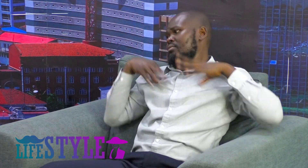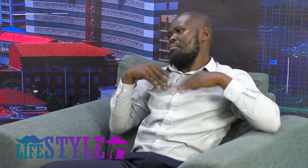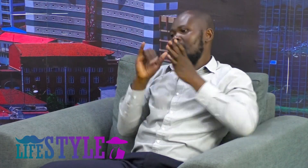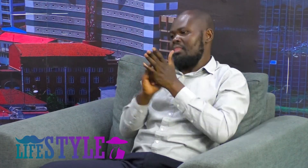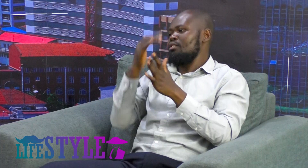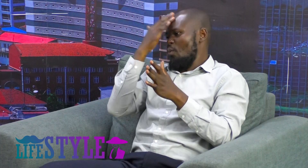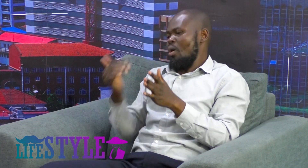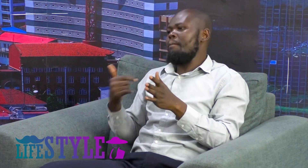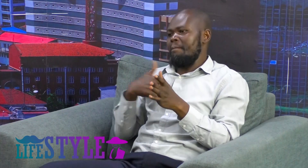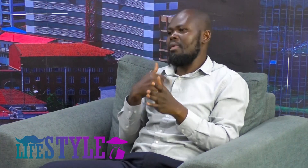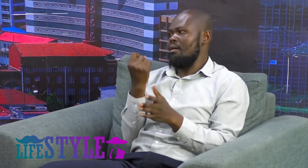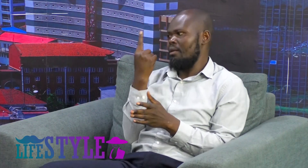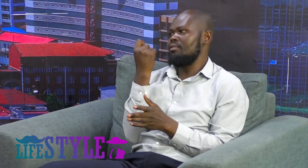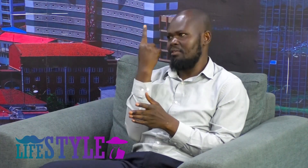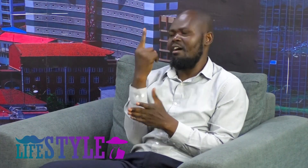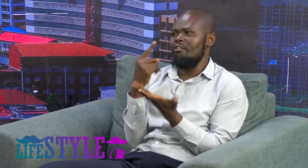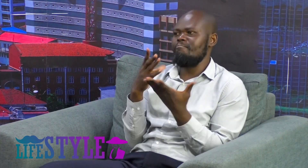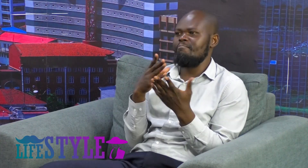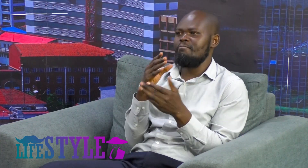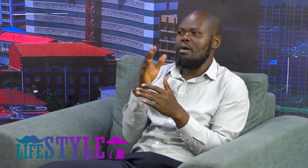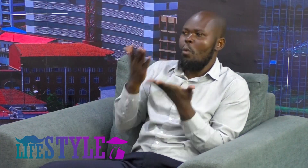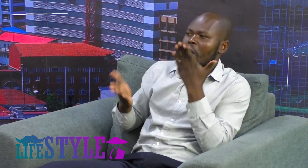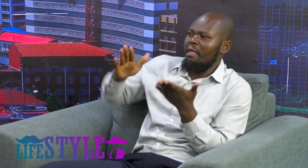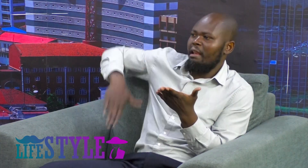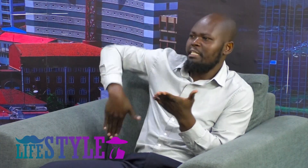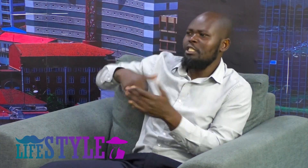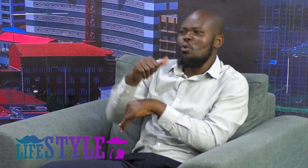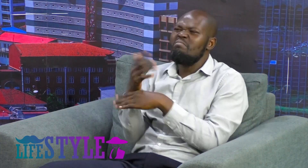had passed with me staying at home. So then,